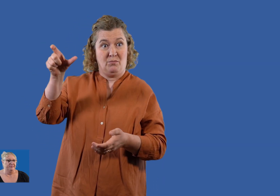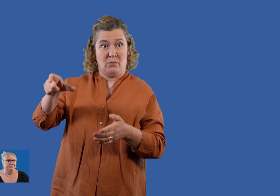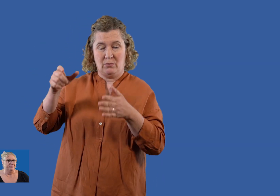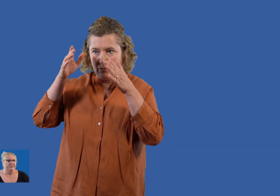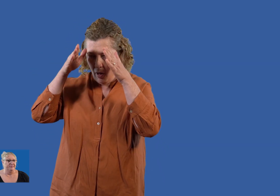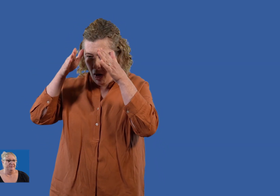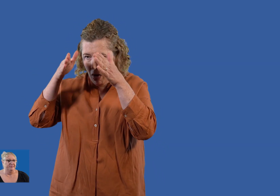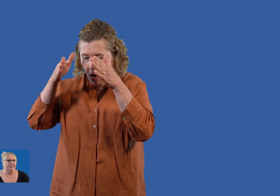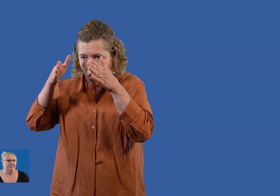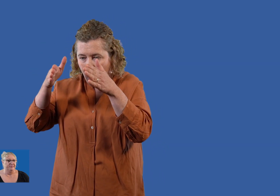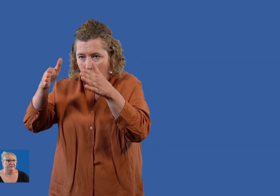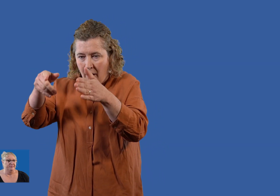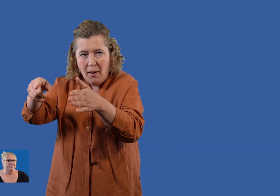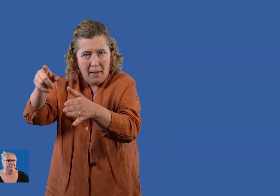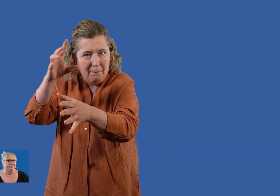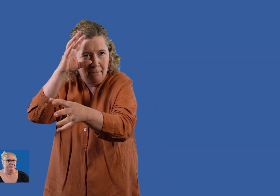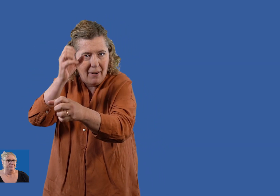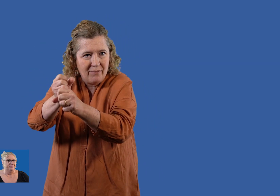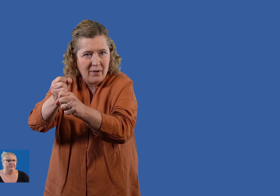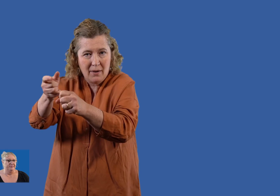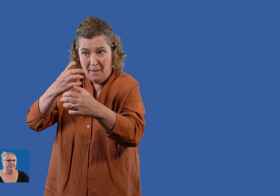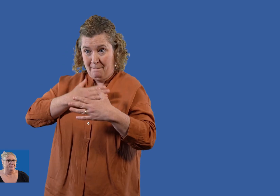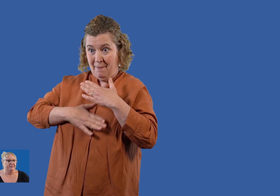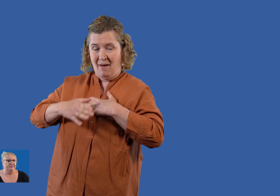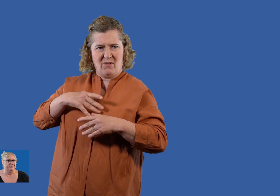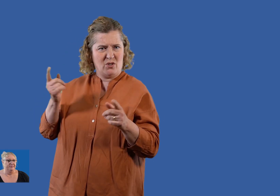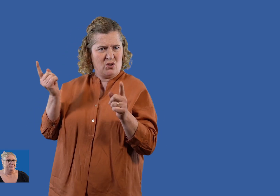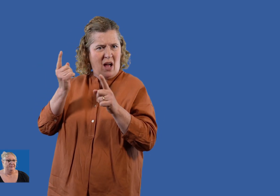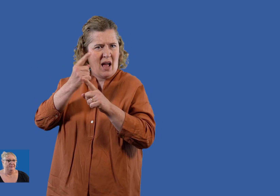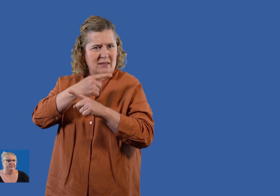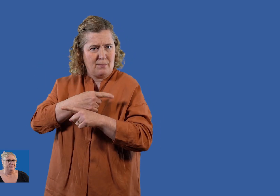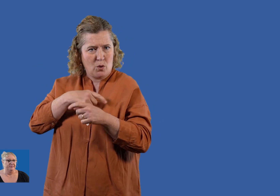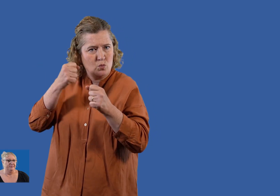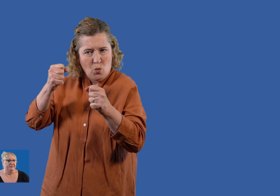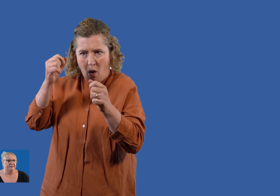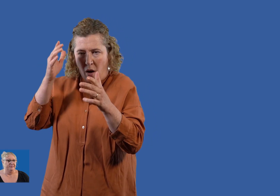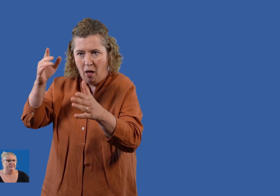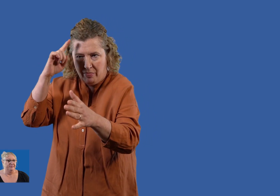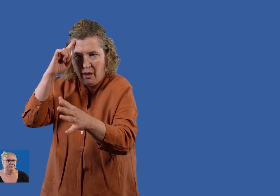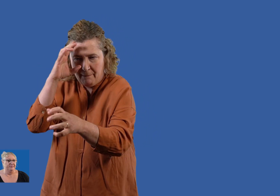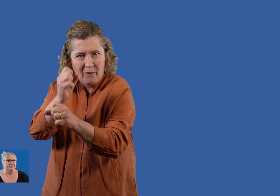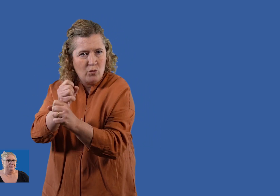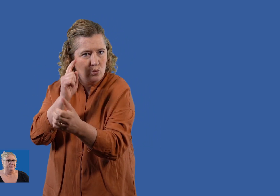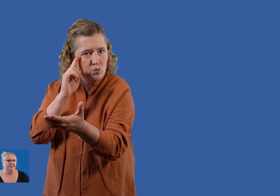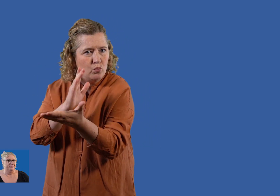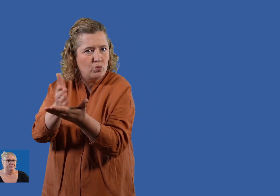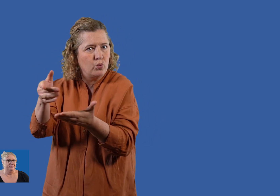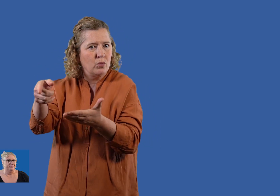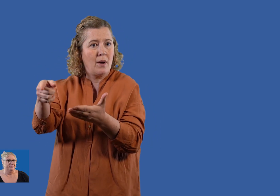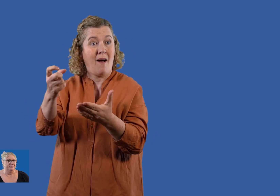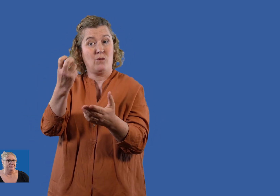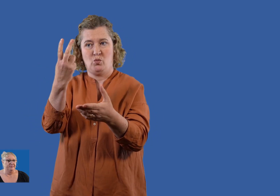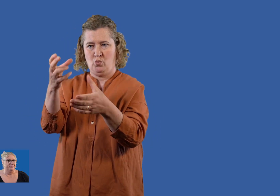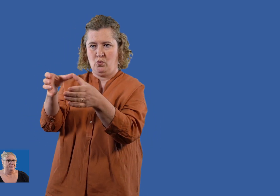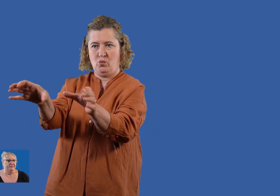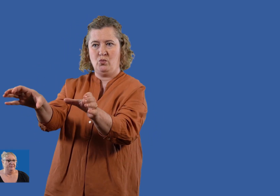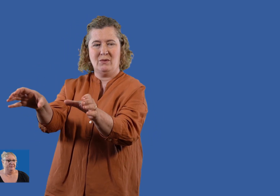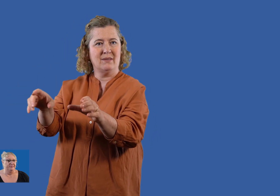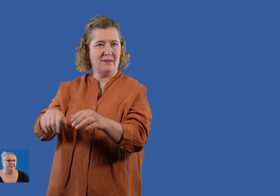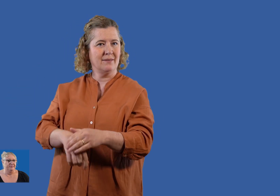the person becomes really focused on their behaviour changes. They believe so very strongly that these beliefs are true. And there's two types of delusions.